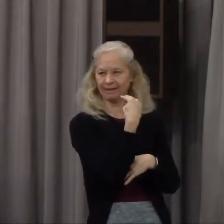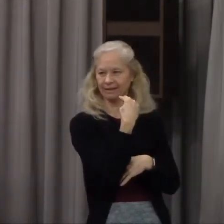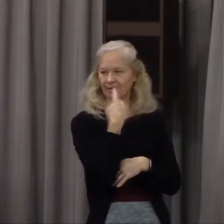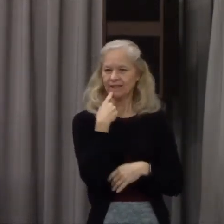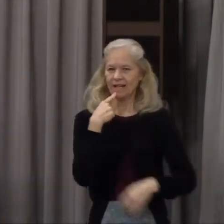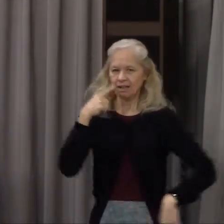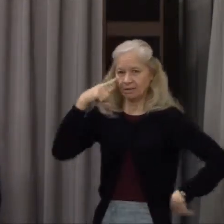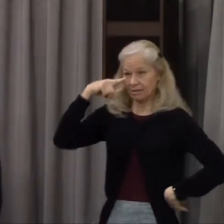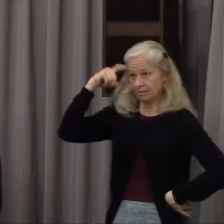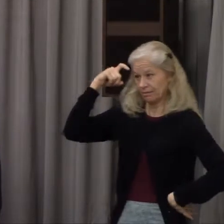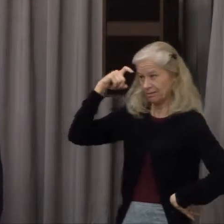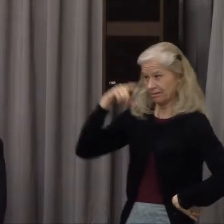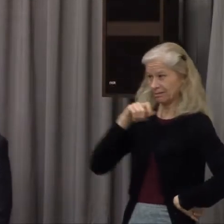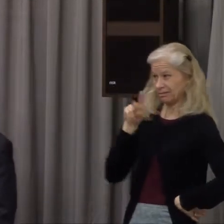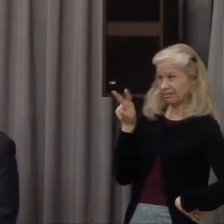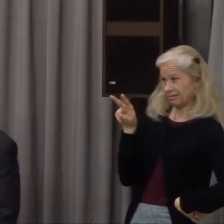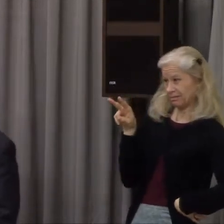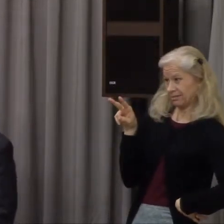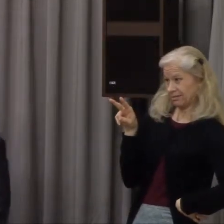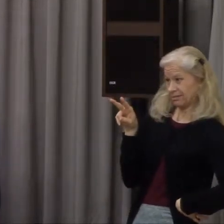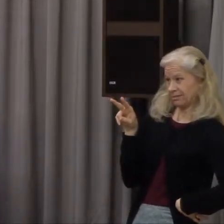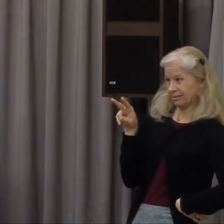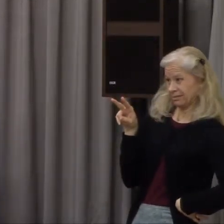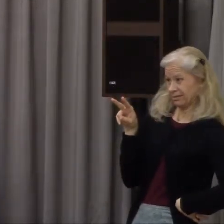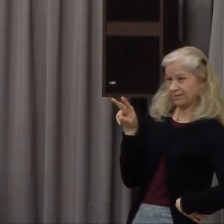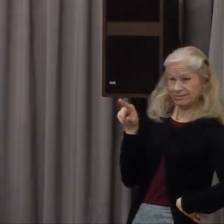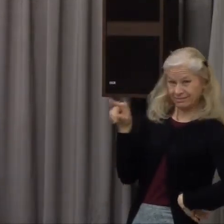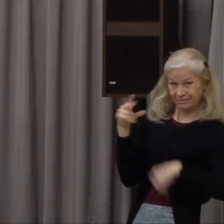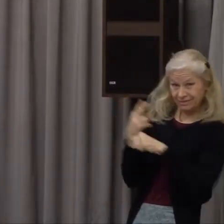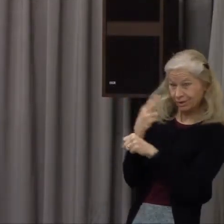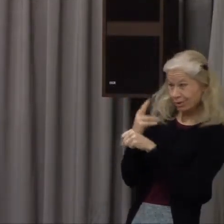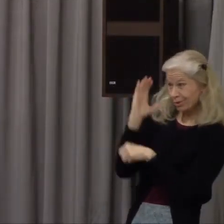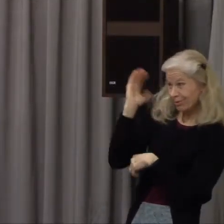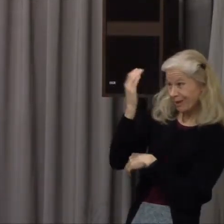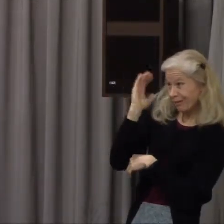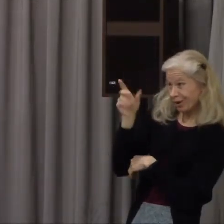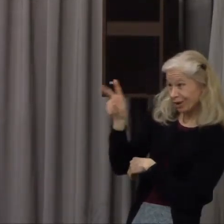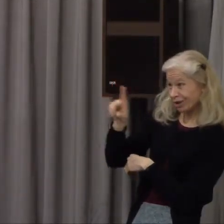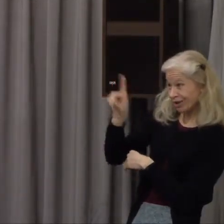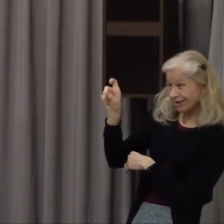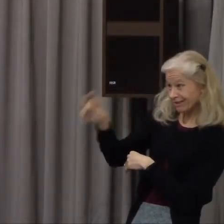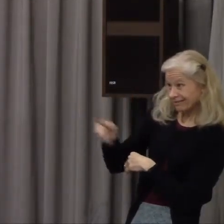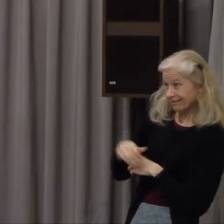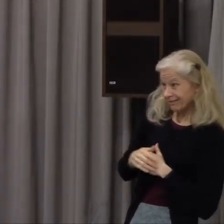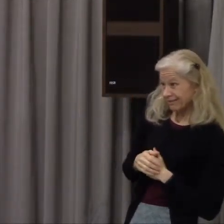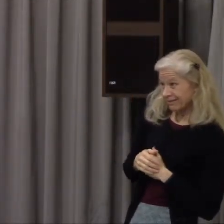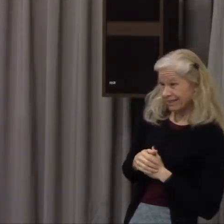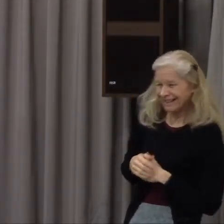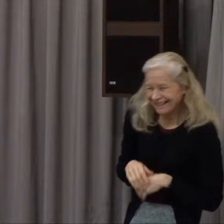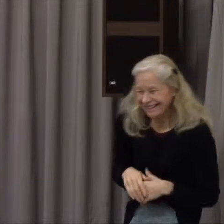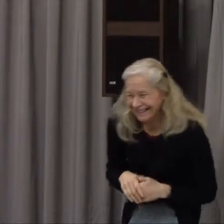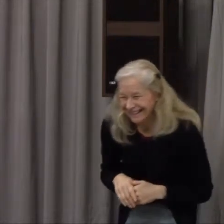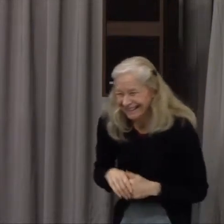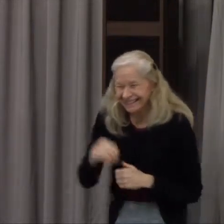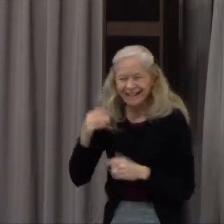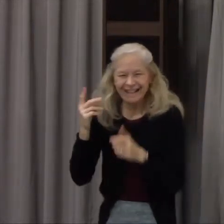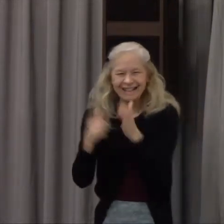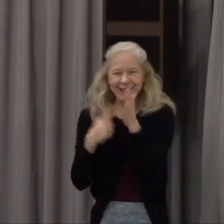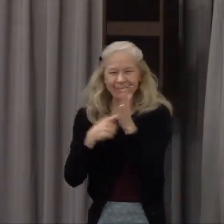that means I've got a, you know, rooster tail back here sticking out for, you know, and so I've got to take care of it. And sometimes you can't always see those in